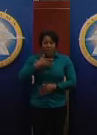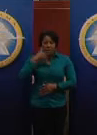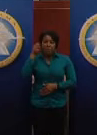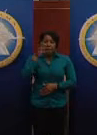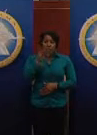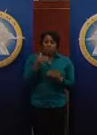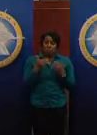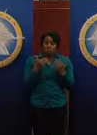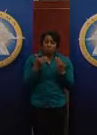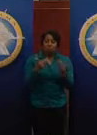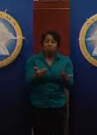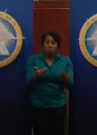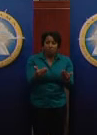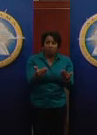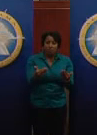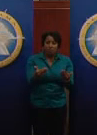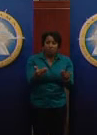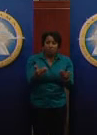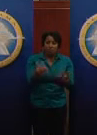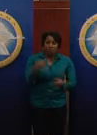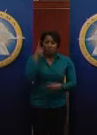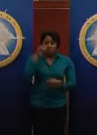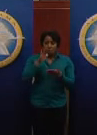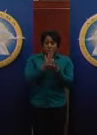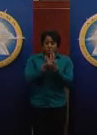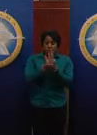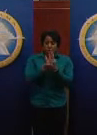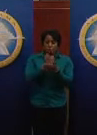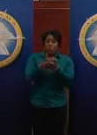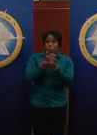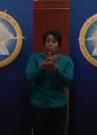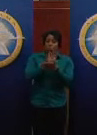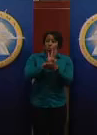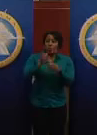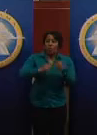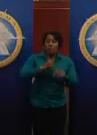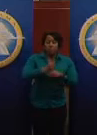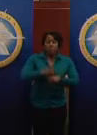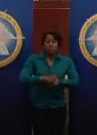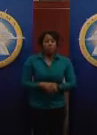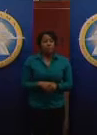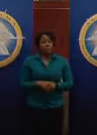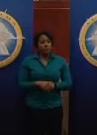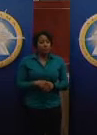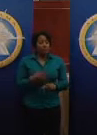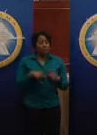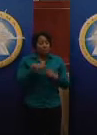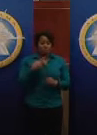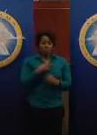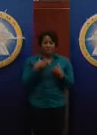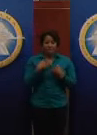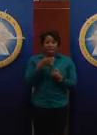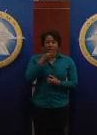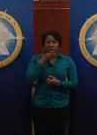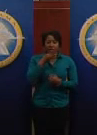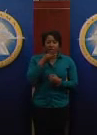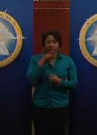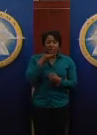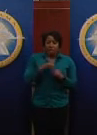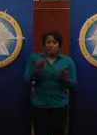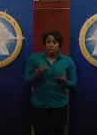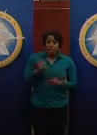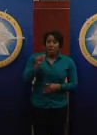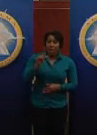way to move forward in the new school year. So we've also brought in experts from Alabama.